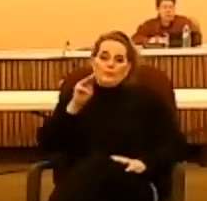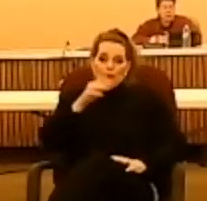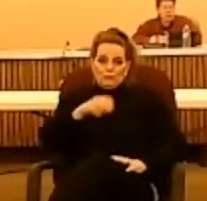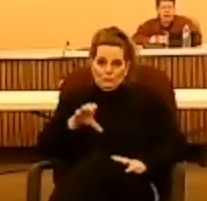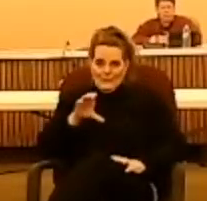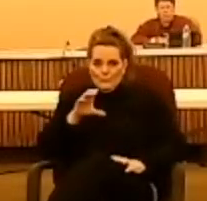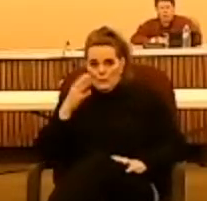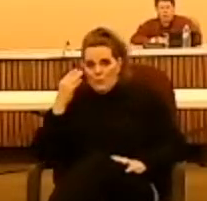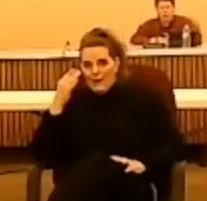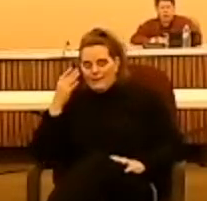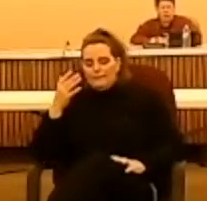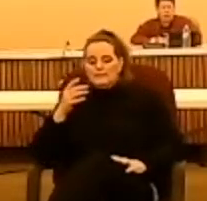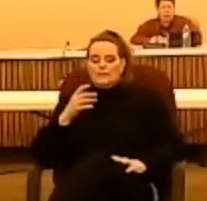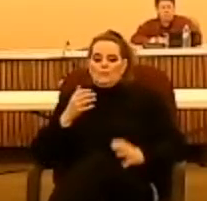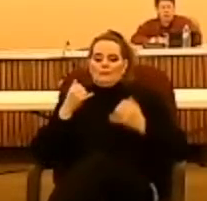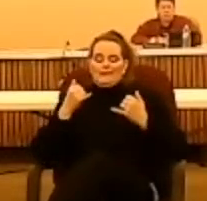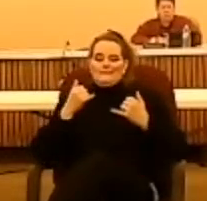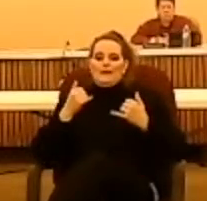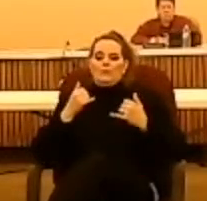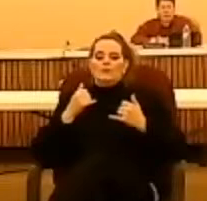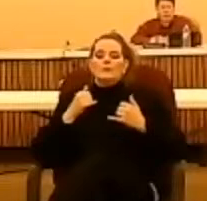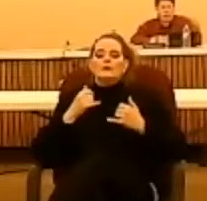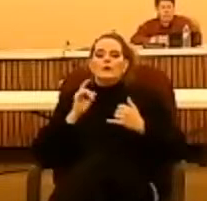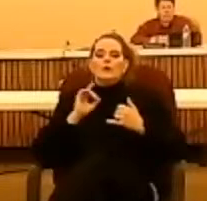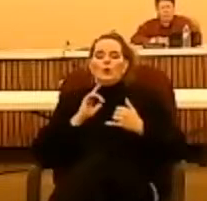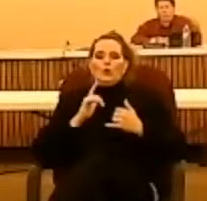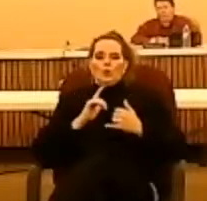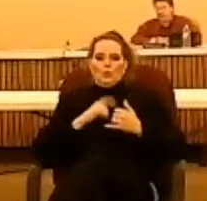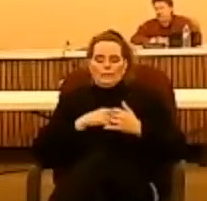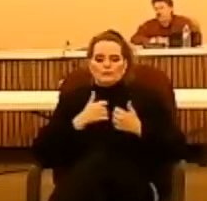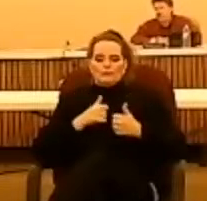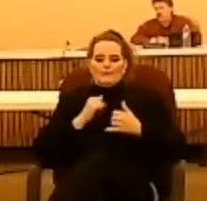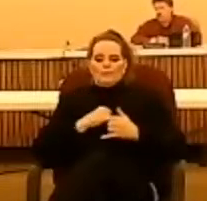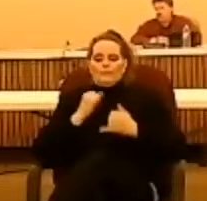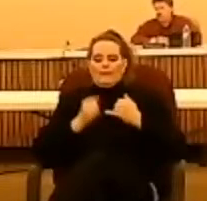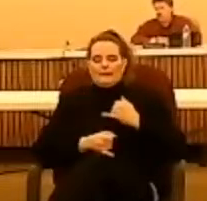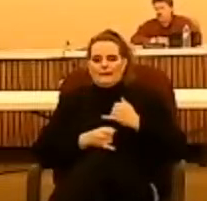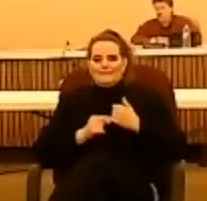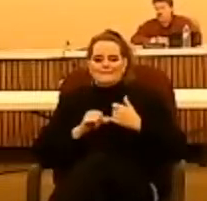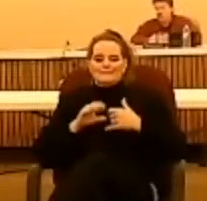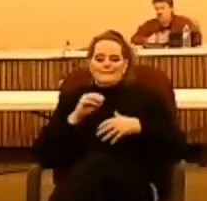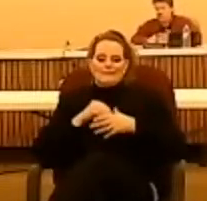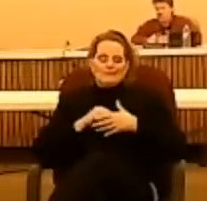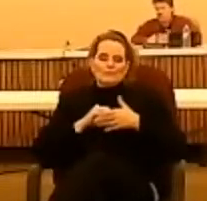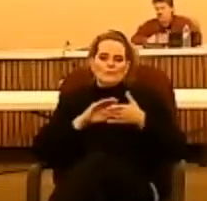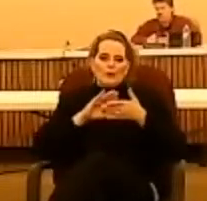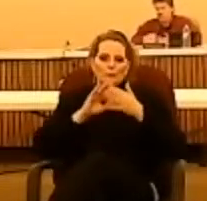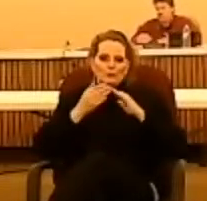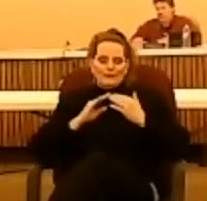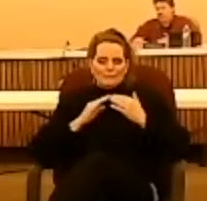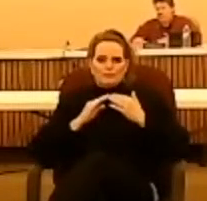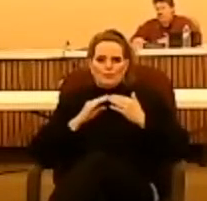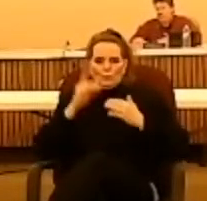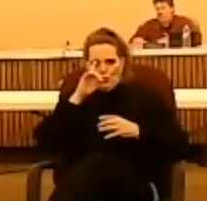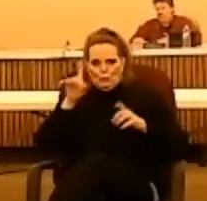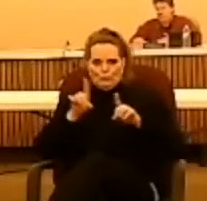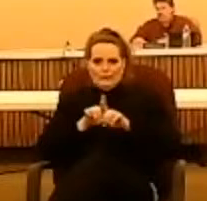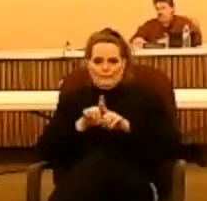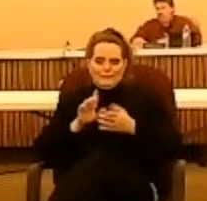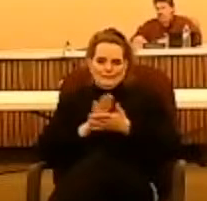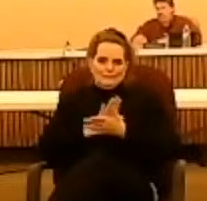because we're currently in the process of finalizing the intermunicipal agreement between us with respect to